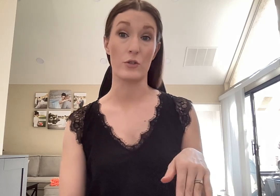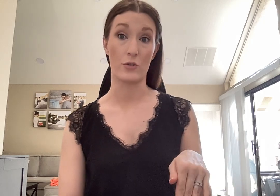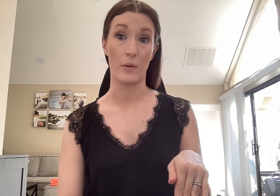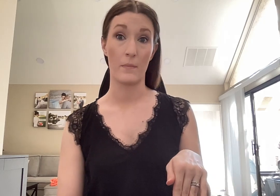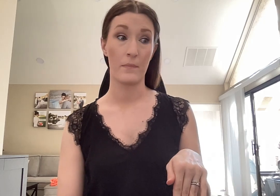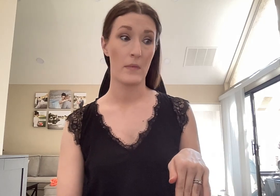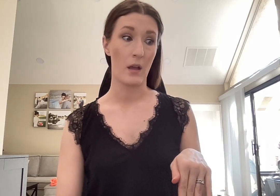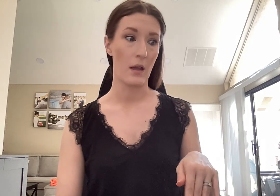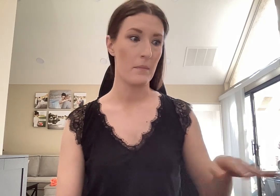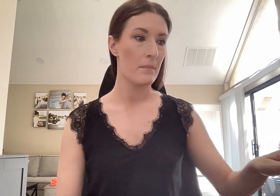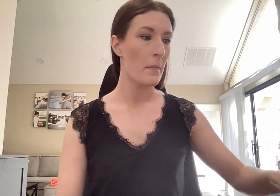true. Okay.